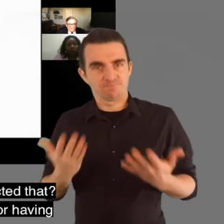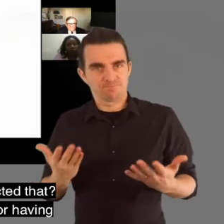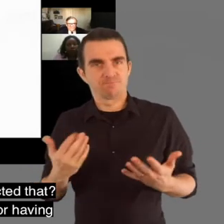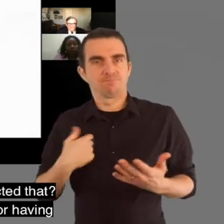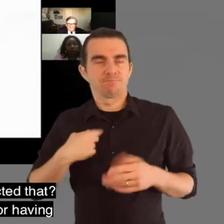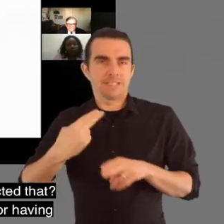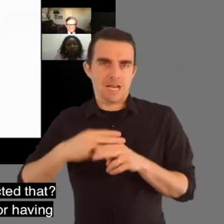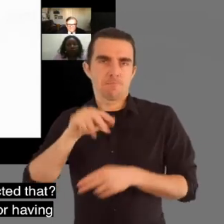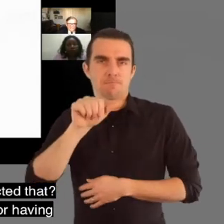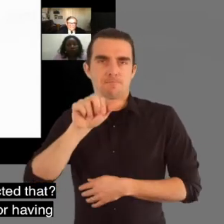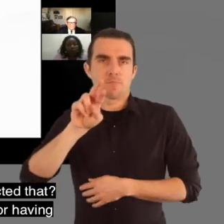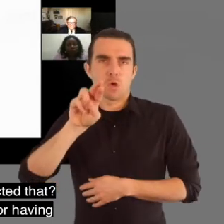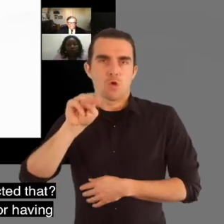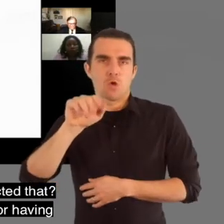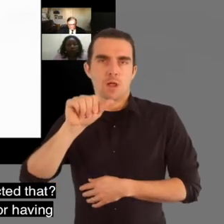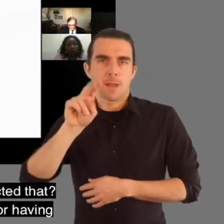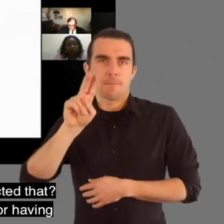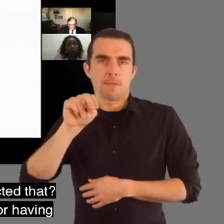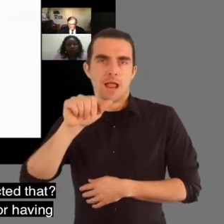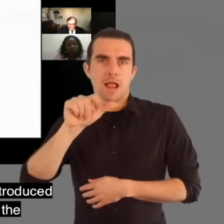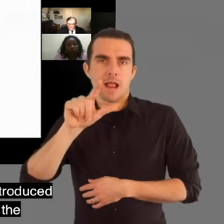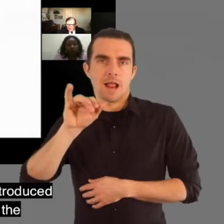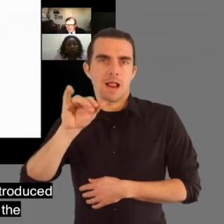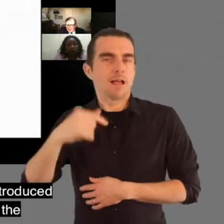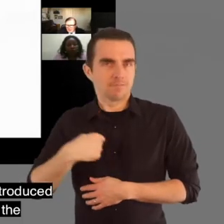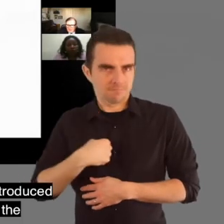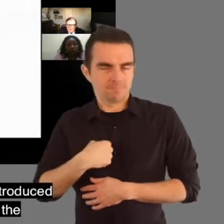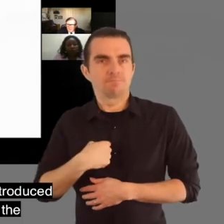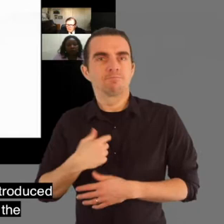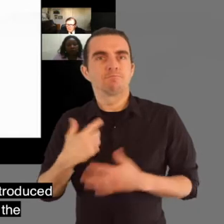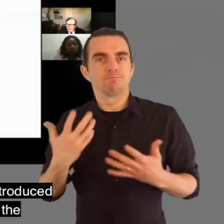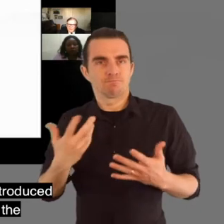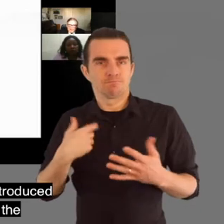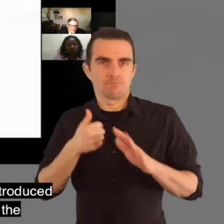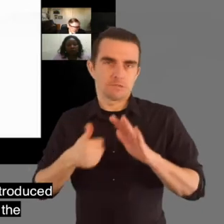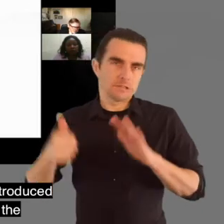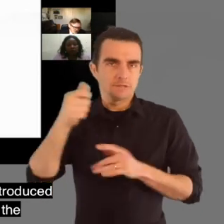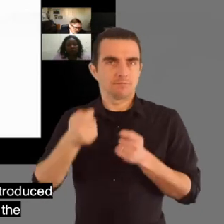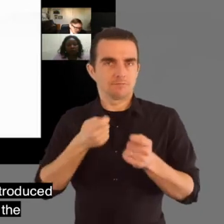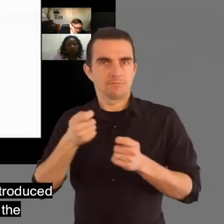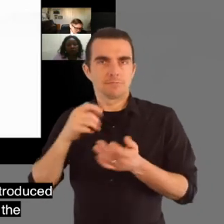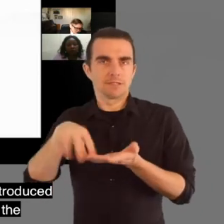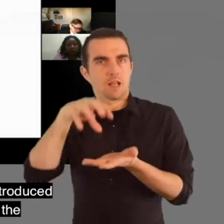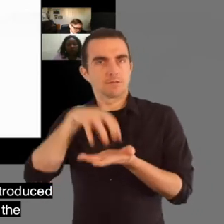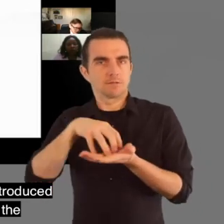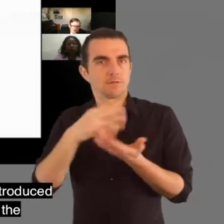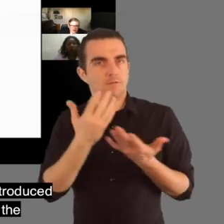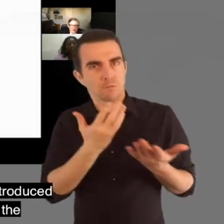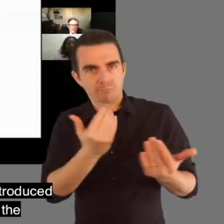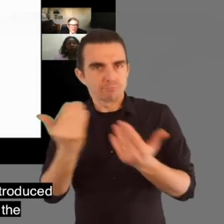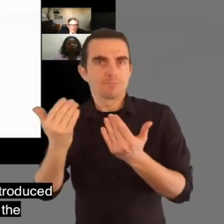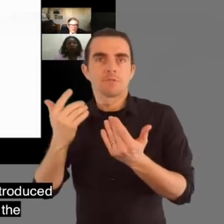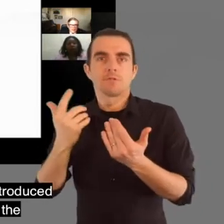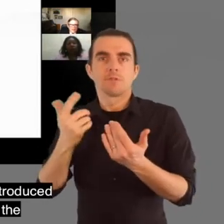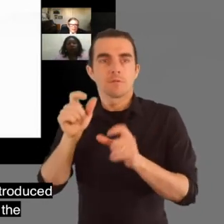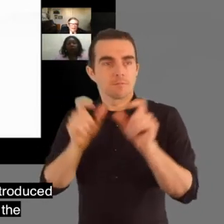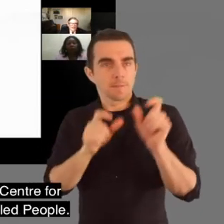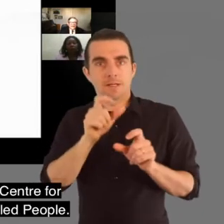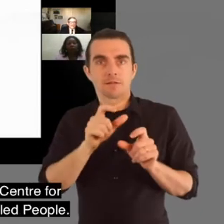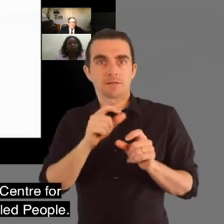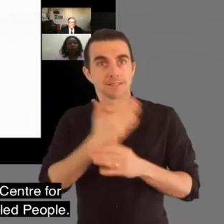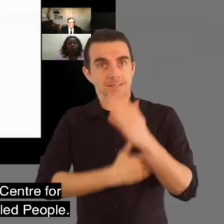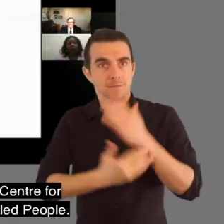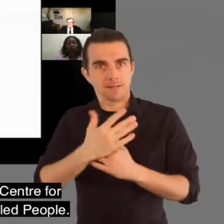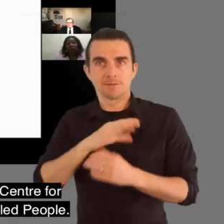Hi, Richard. Thank you for having me with you today. As Richard introduced, my name is Arman Ali. I'm the